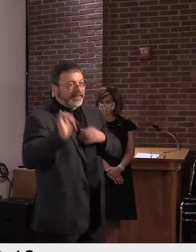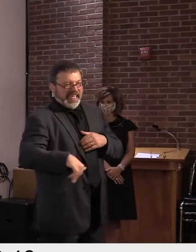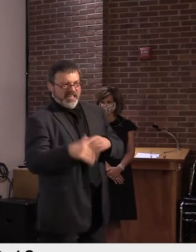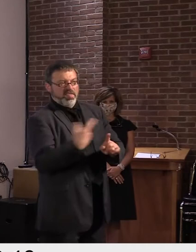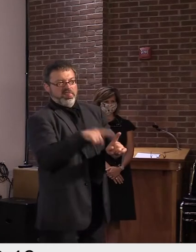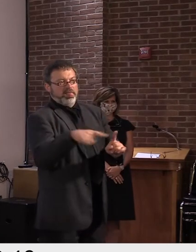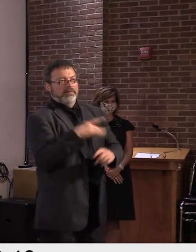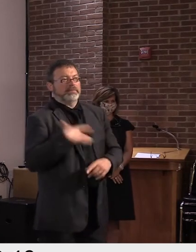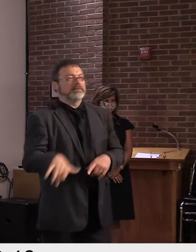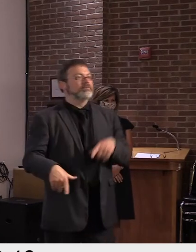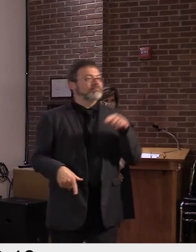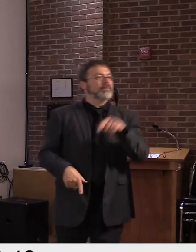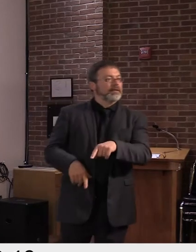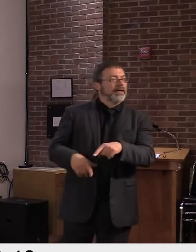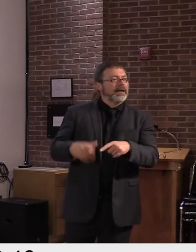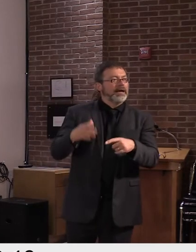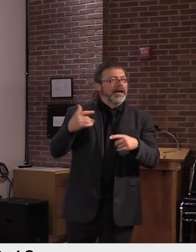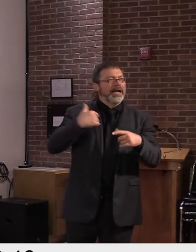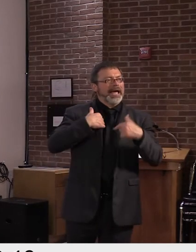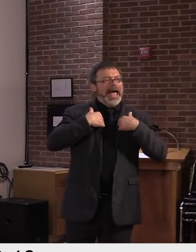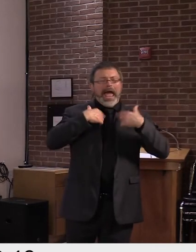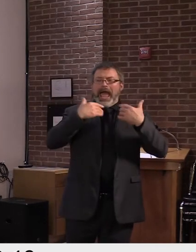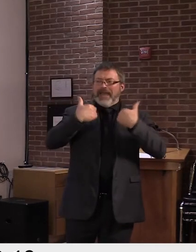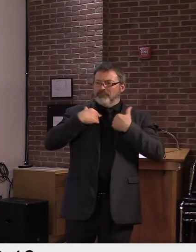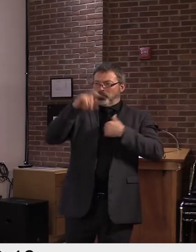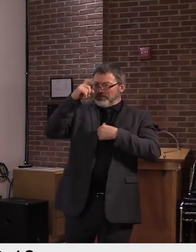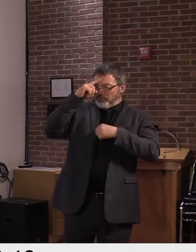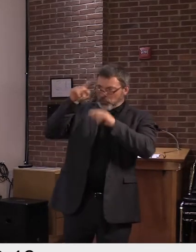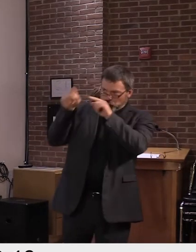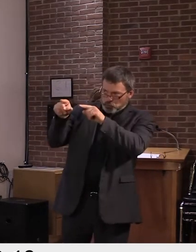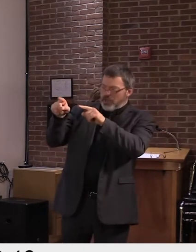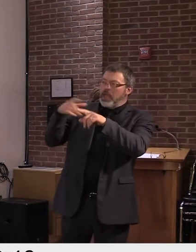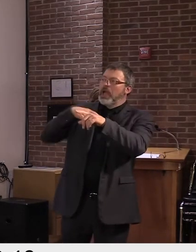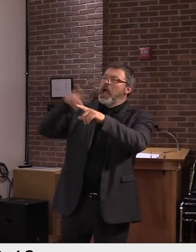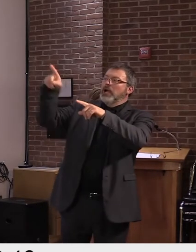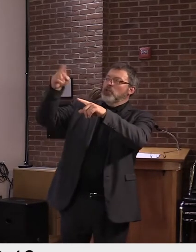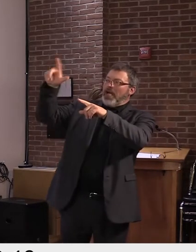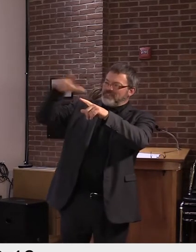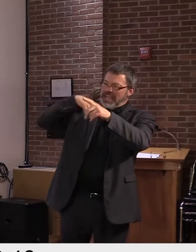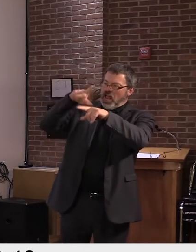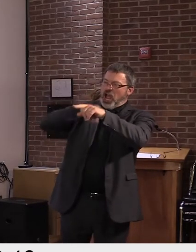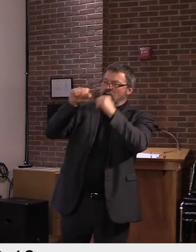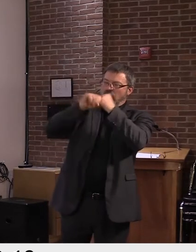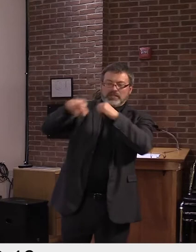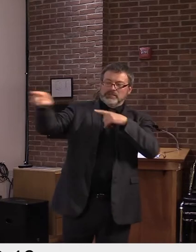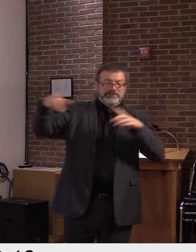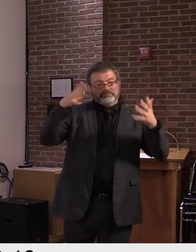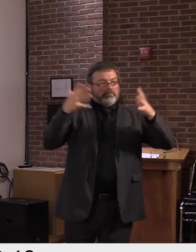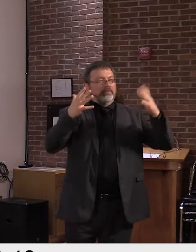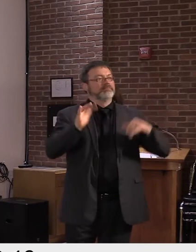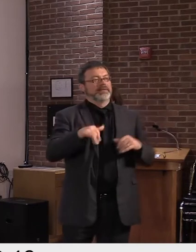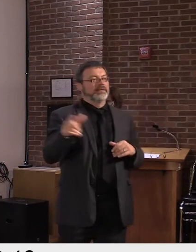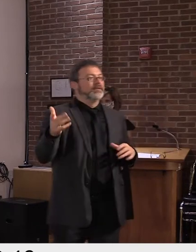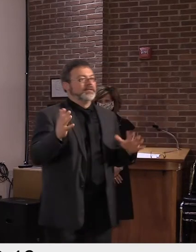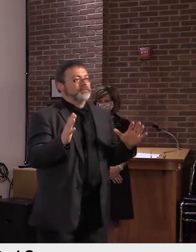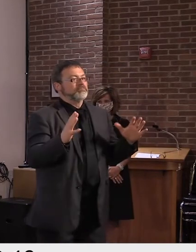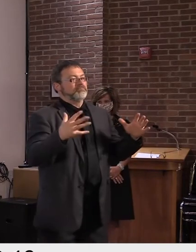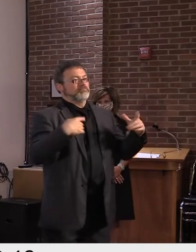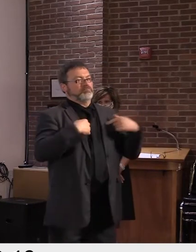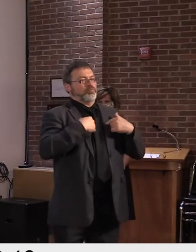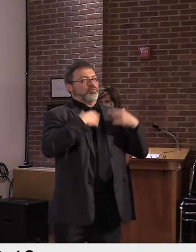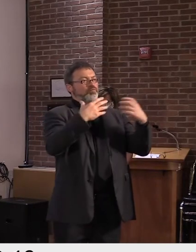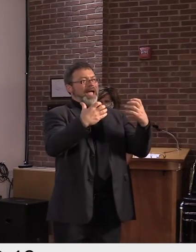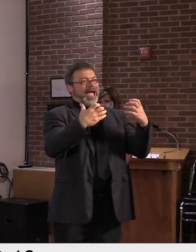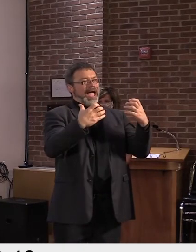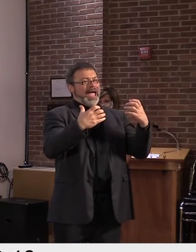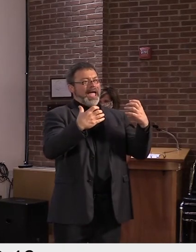Okay. How about if some of the outlets that have three or four people questioning, give us a few questions. But